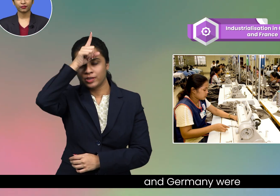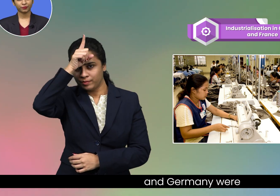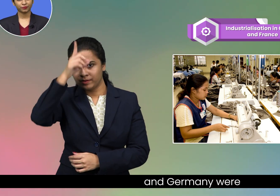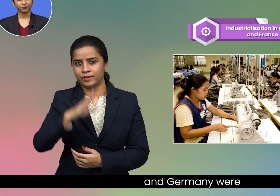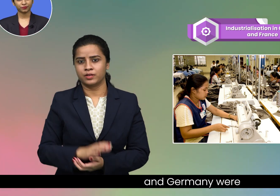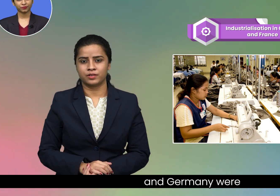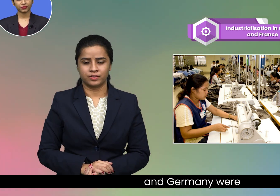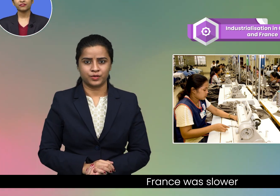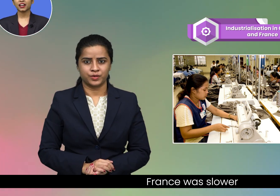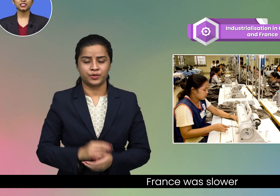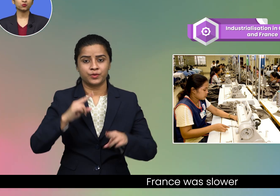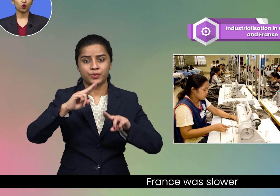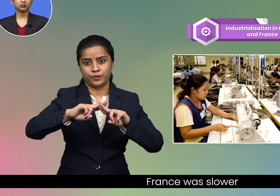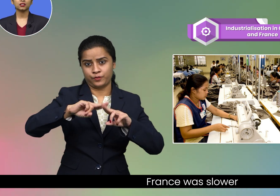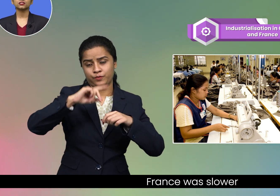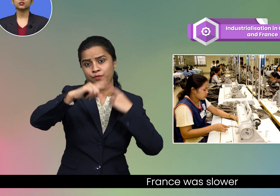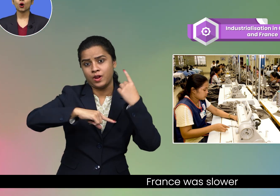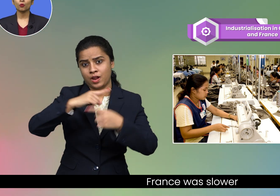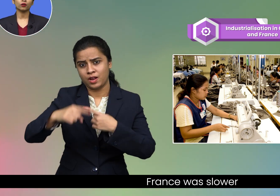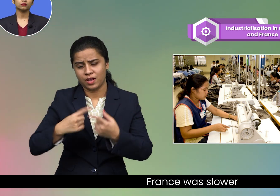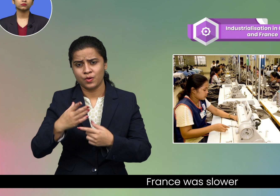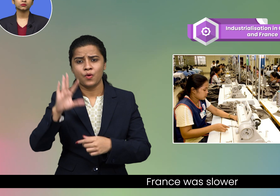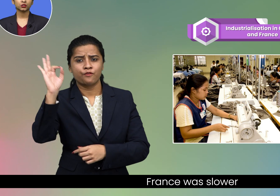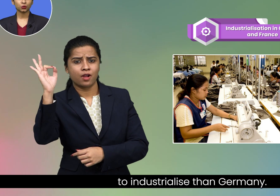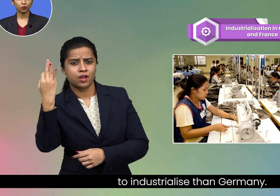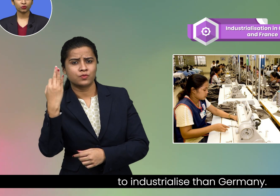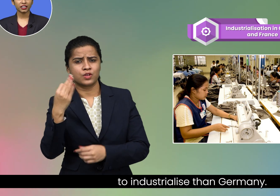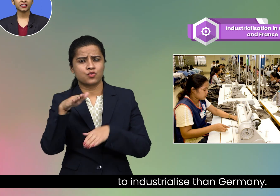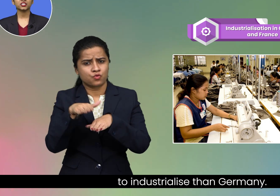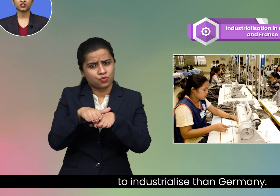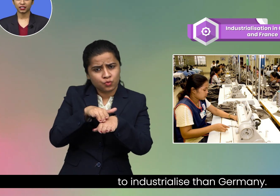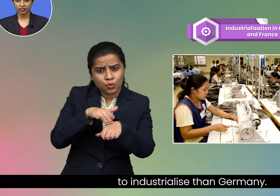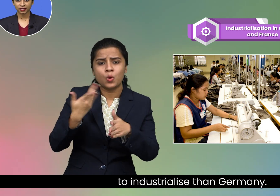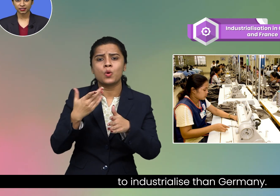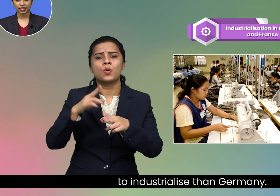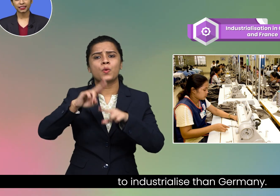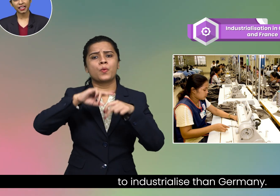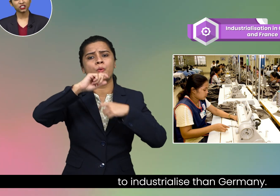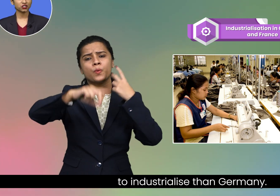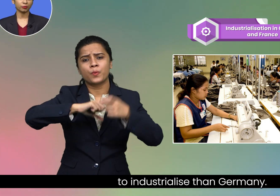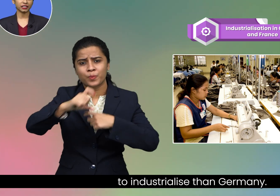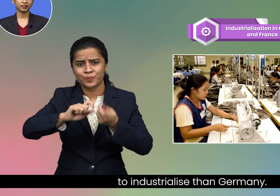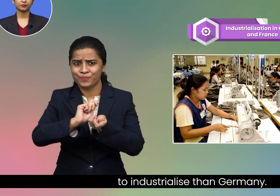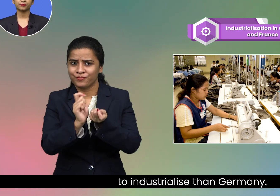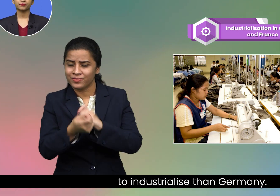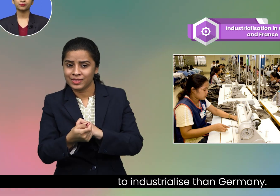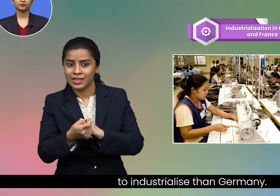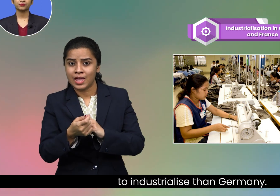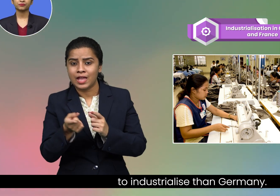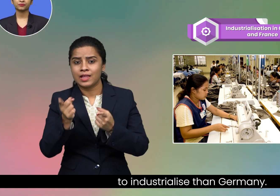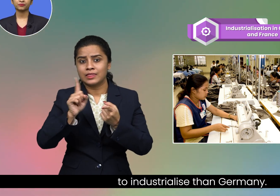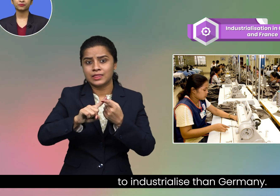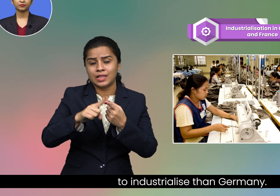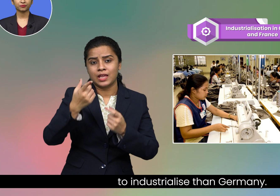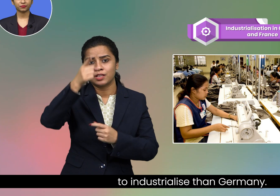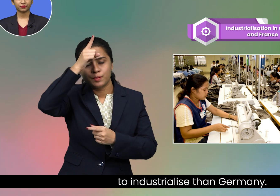were: France was slower to industrialize than Germany.